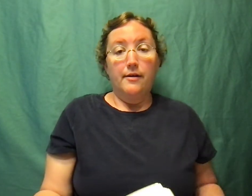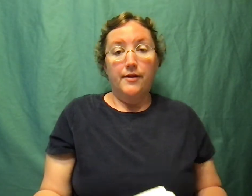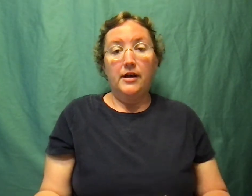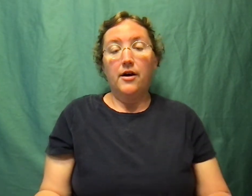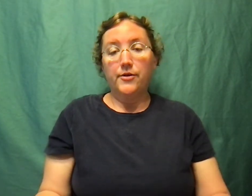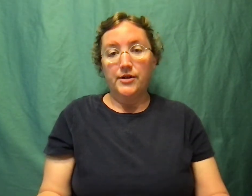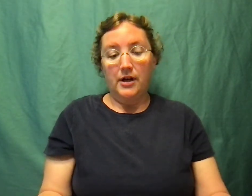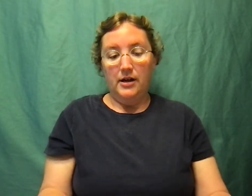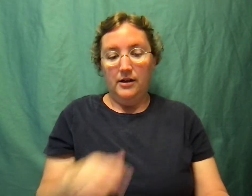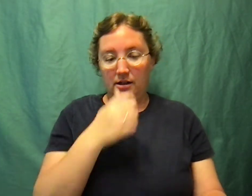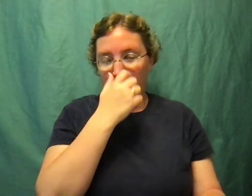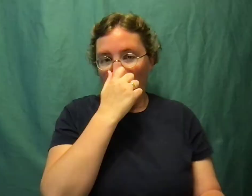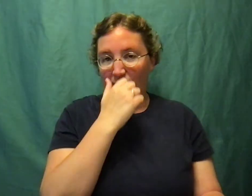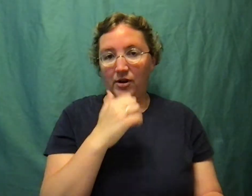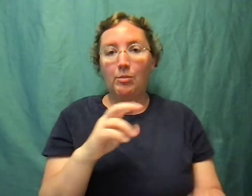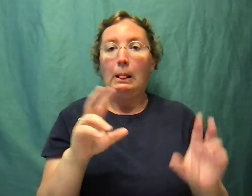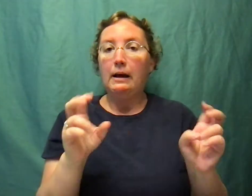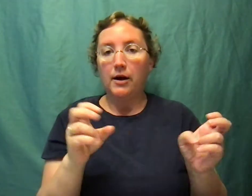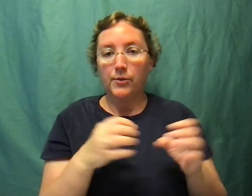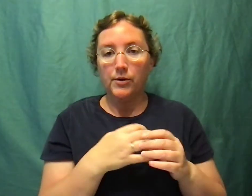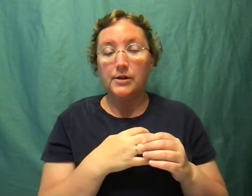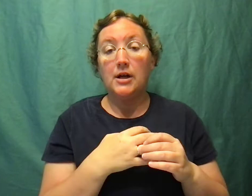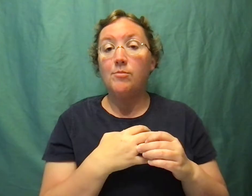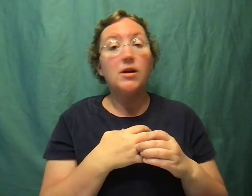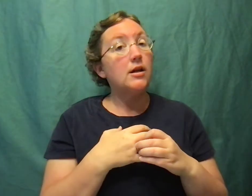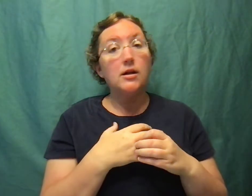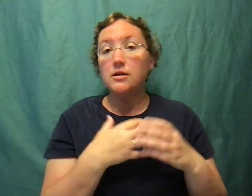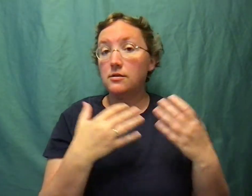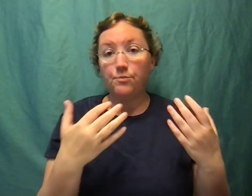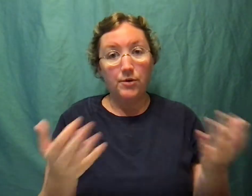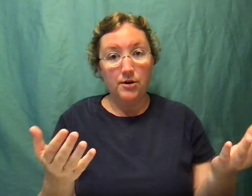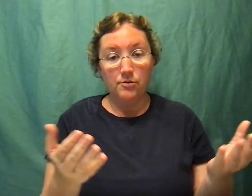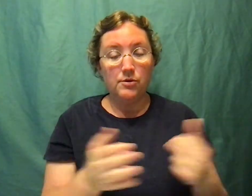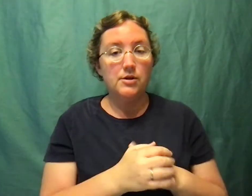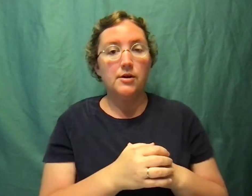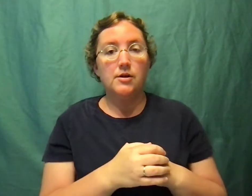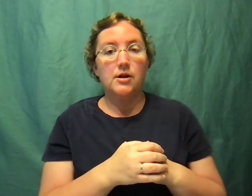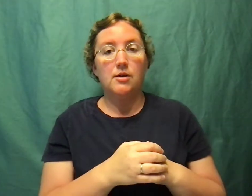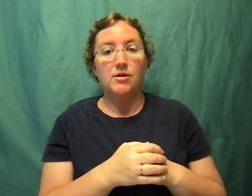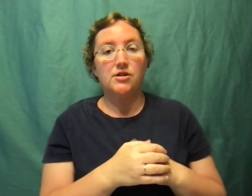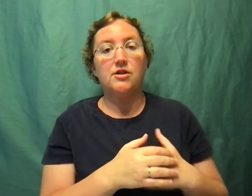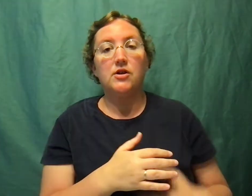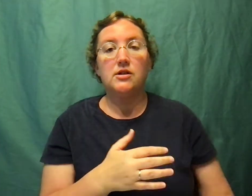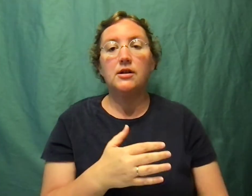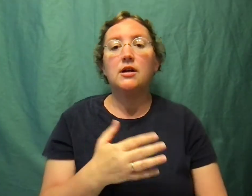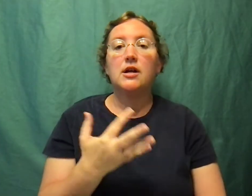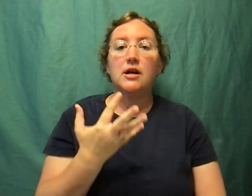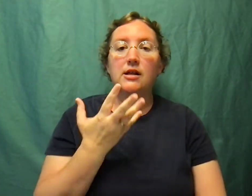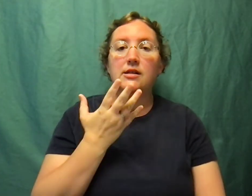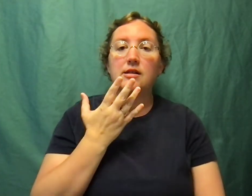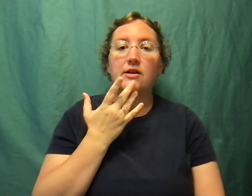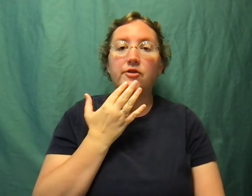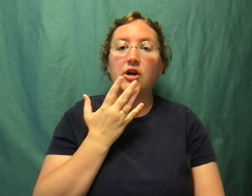The other sign is more of a play on word sign, but it is used seriously. It is the sign for